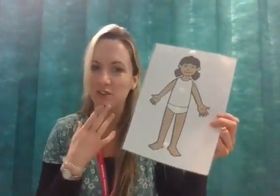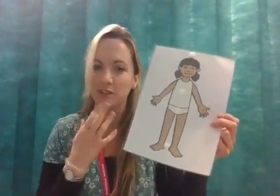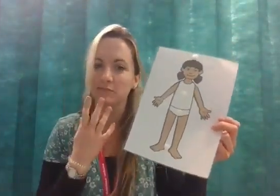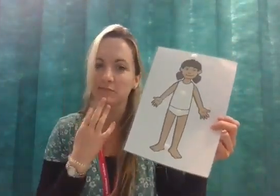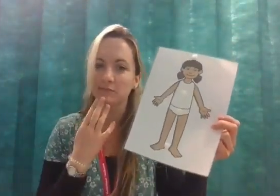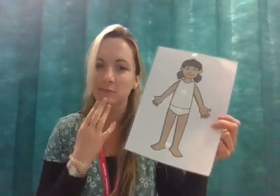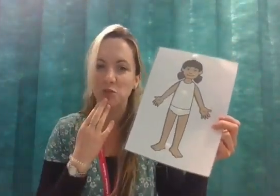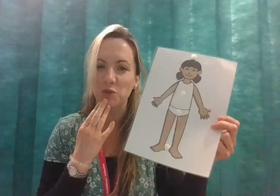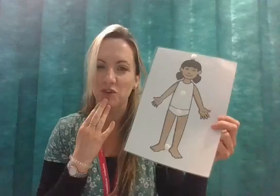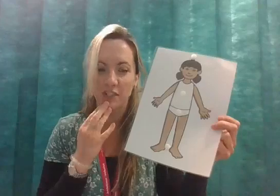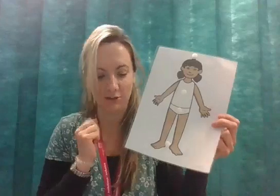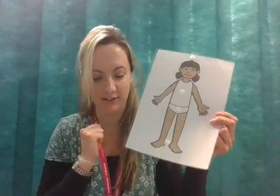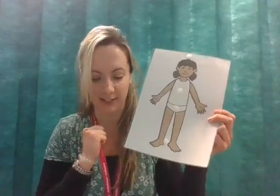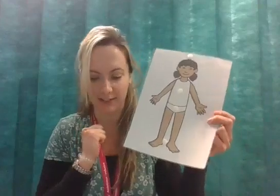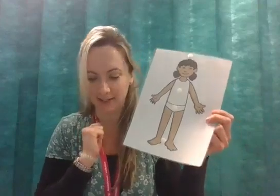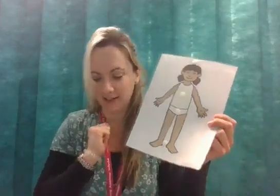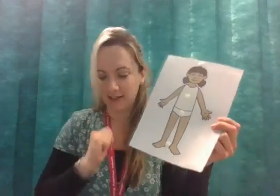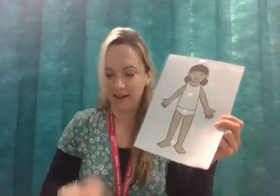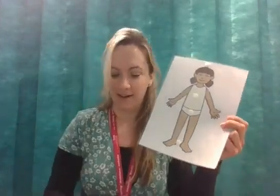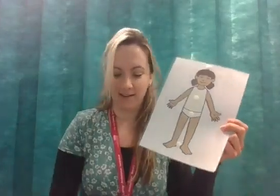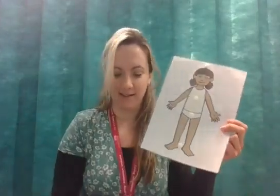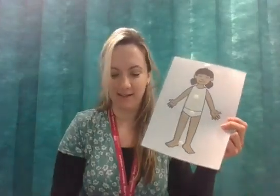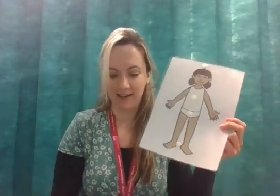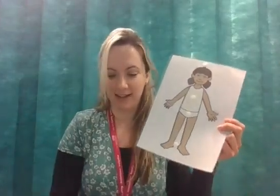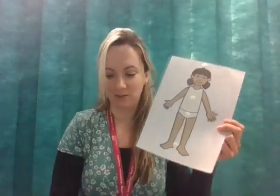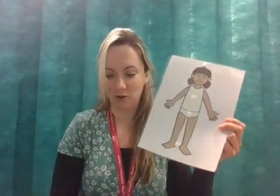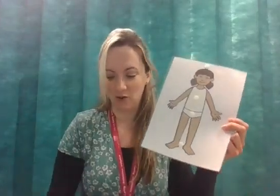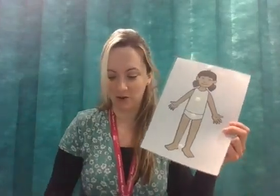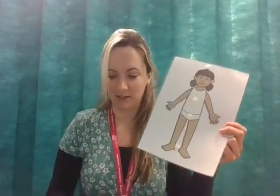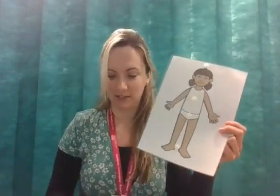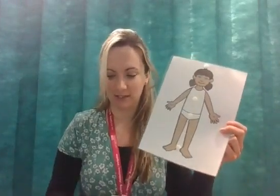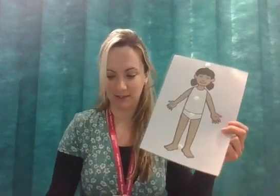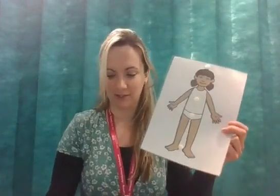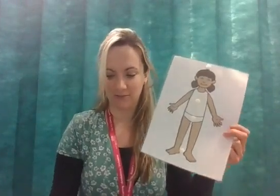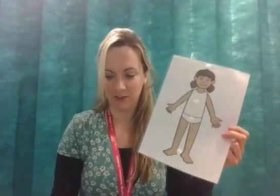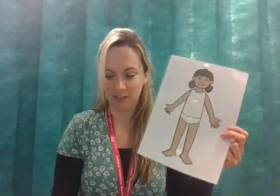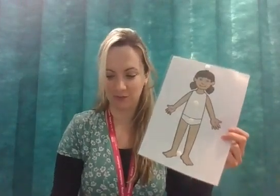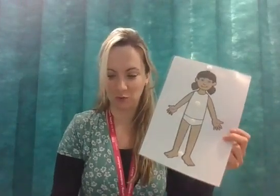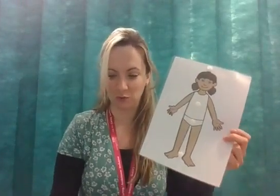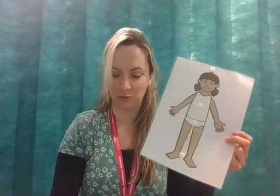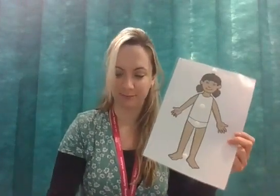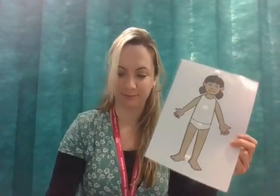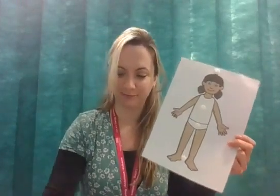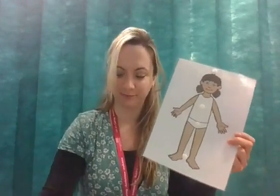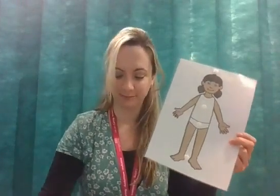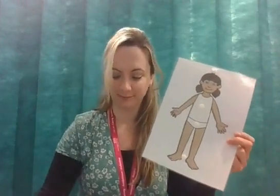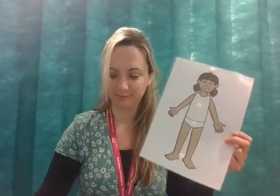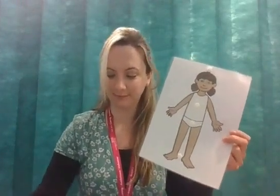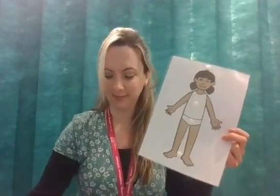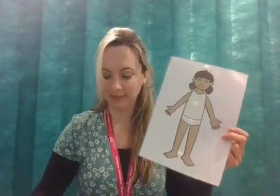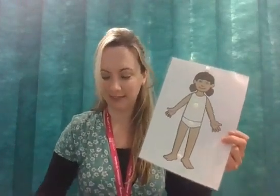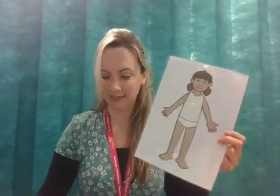is, what should we dress her in? I have got, first of all, let's